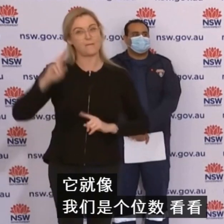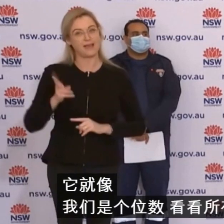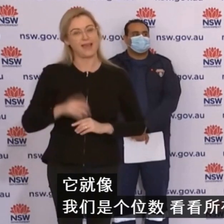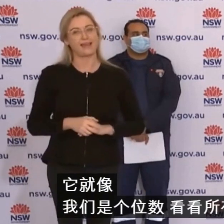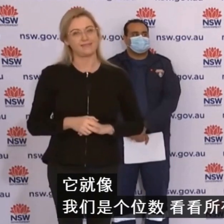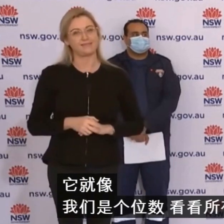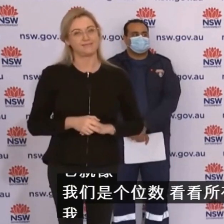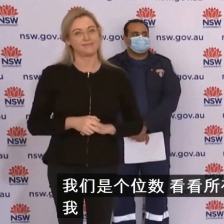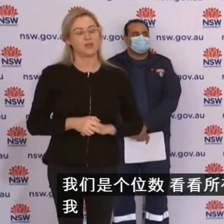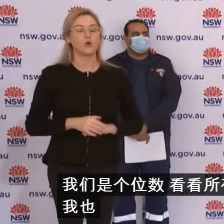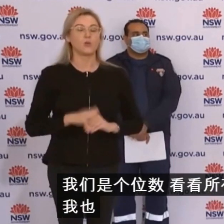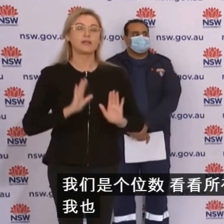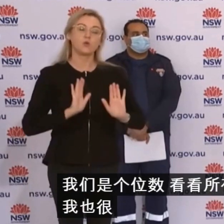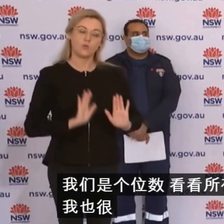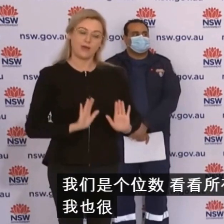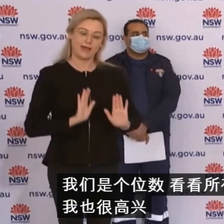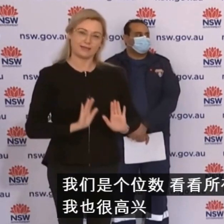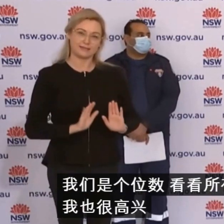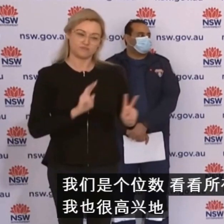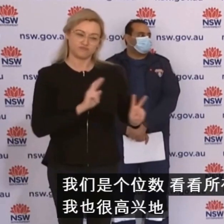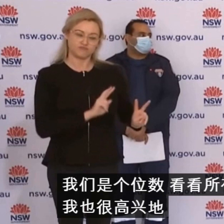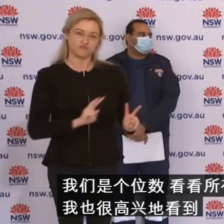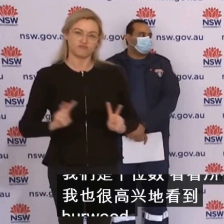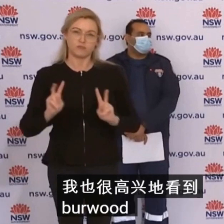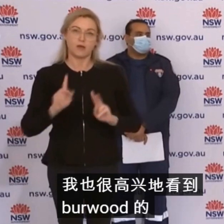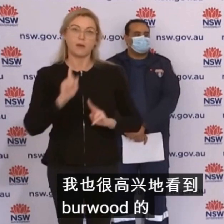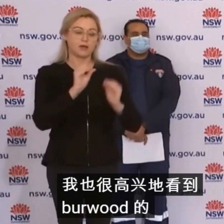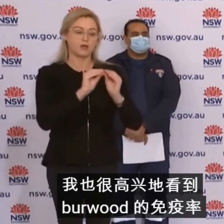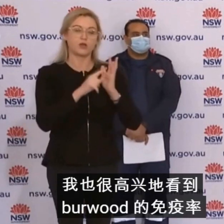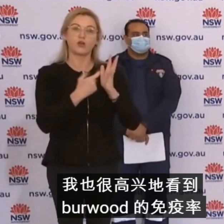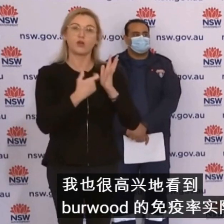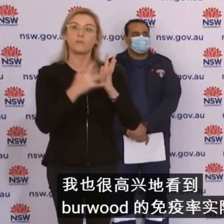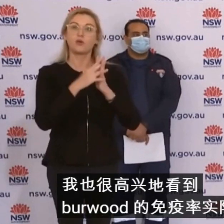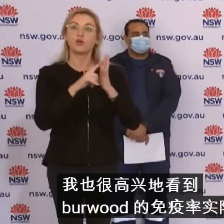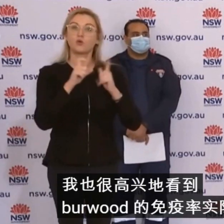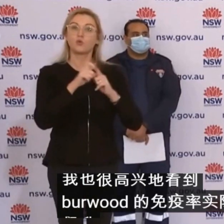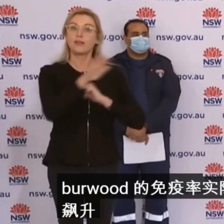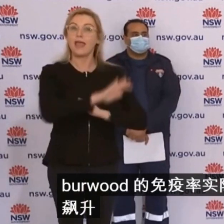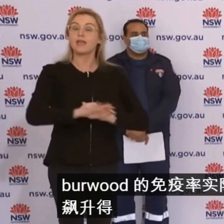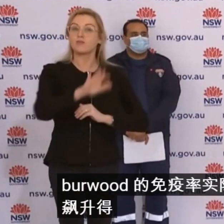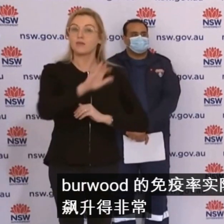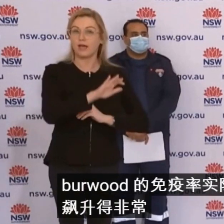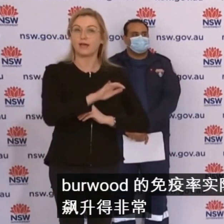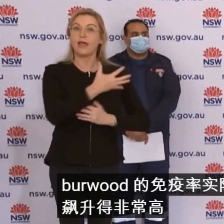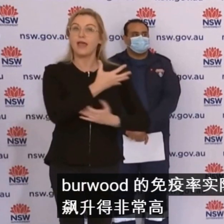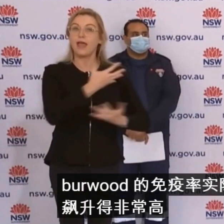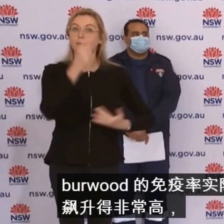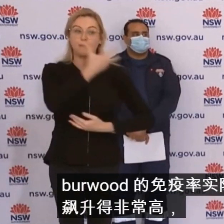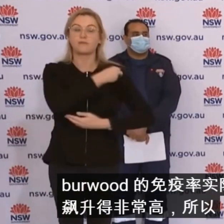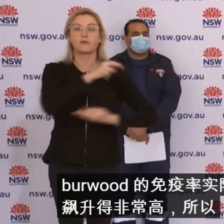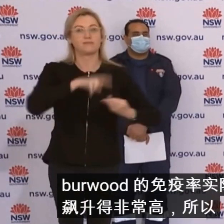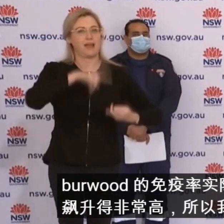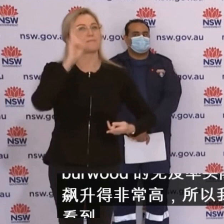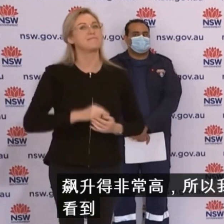at all of those, and what I've also been pleased to see is the Burwood immunisation rate has actually shot up very high as